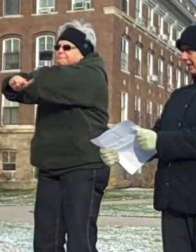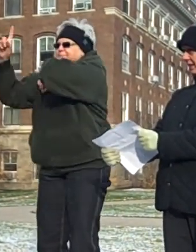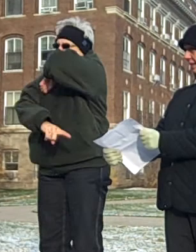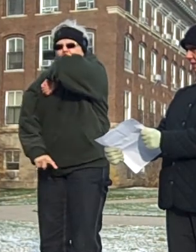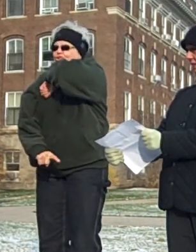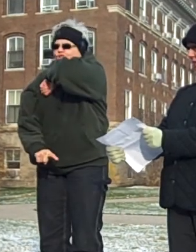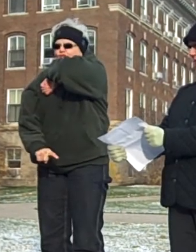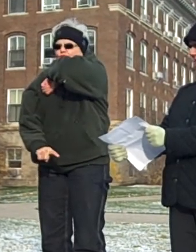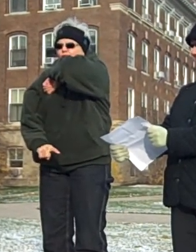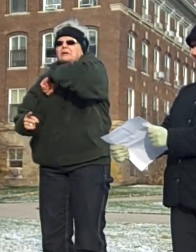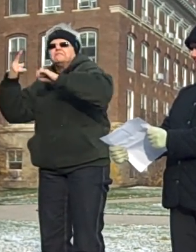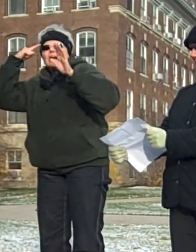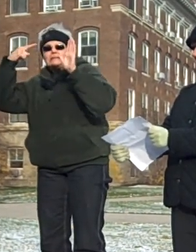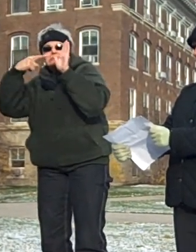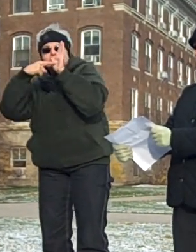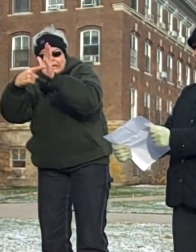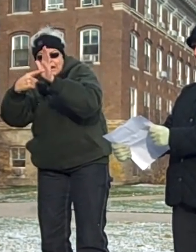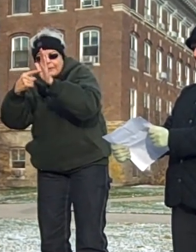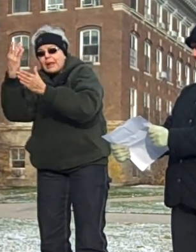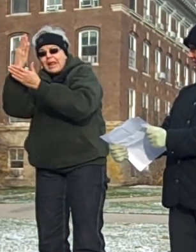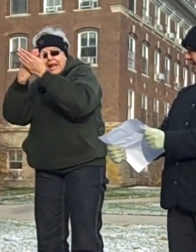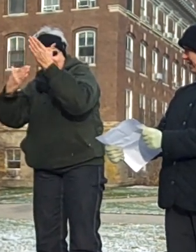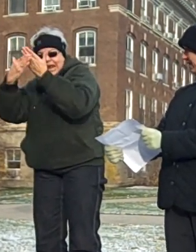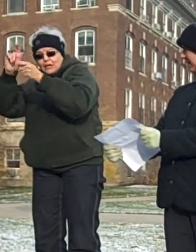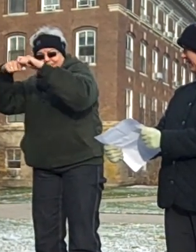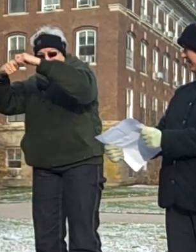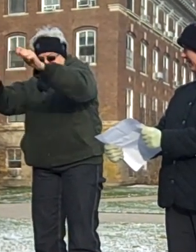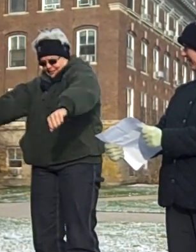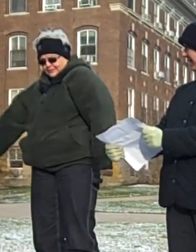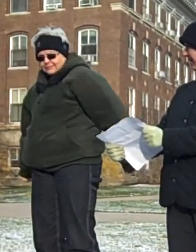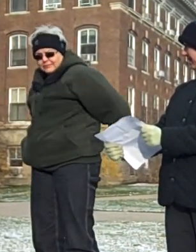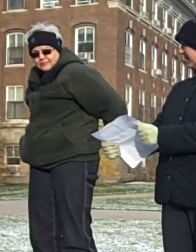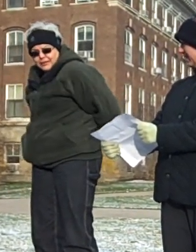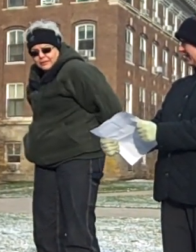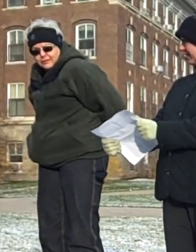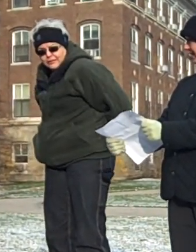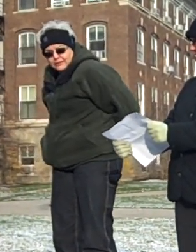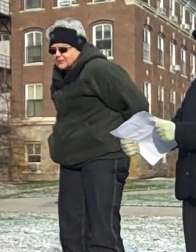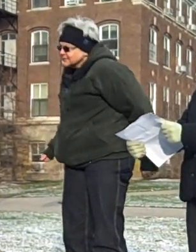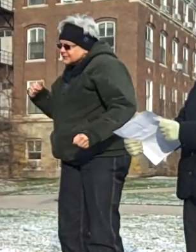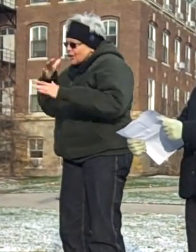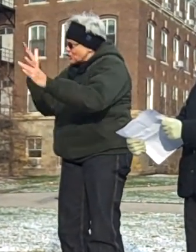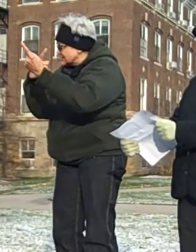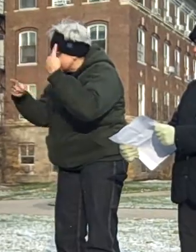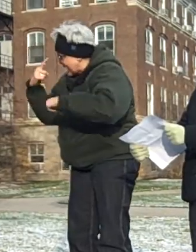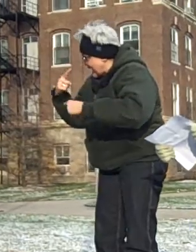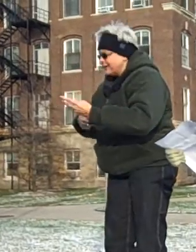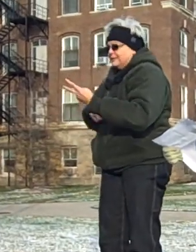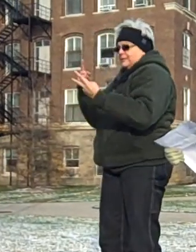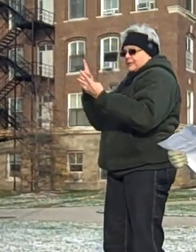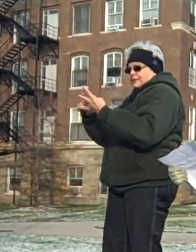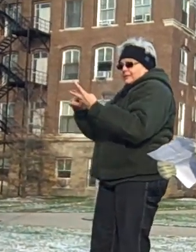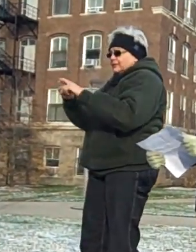were caught signing, they were severely punished. For example, your hands were tied behind your back.